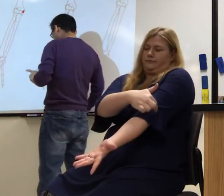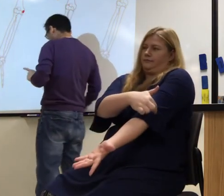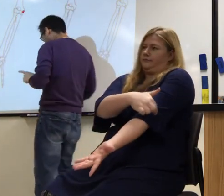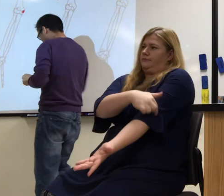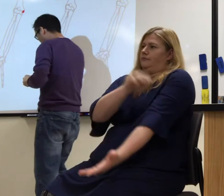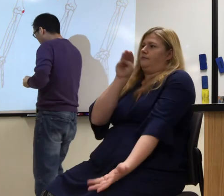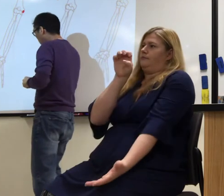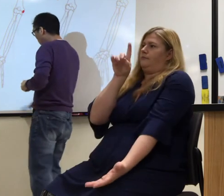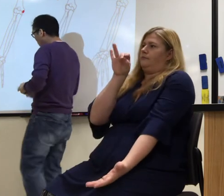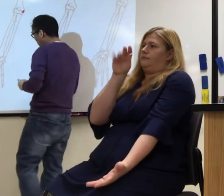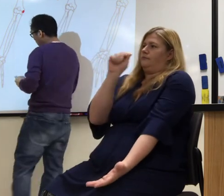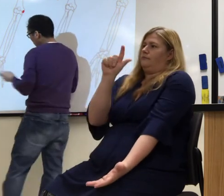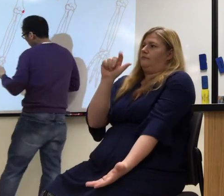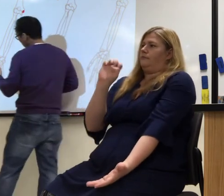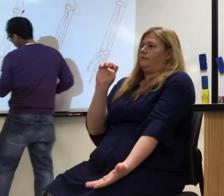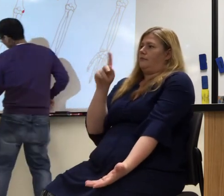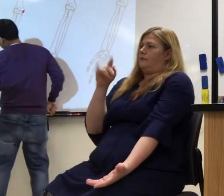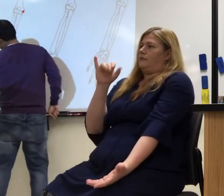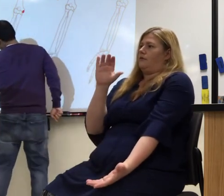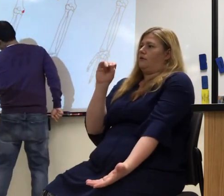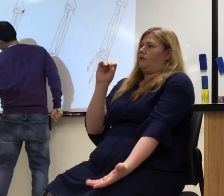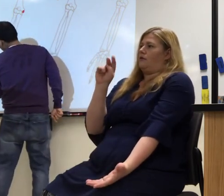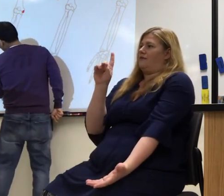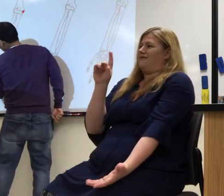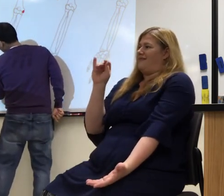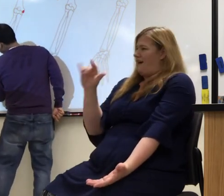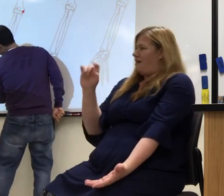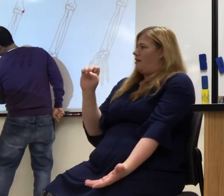the sides of the middle,